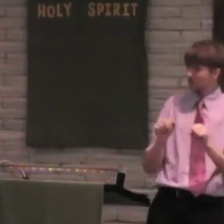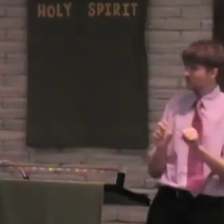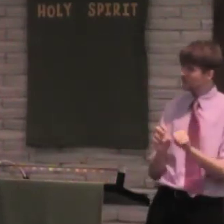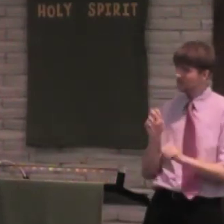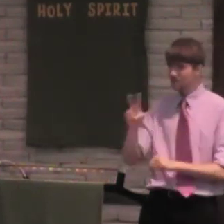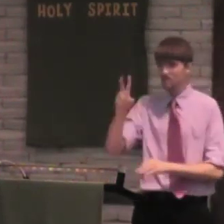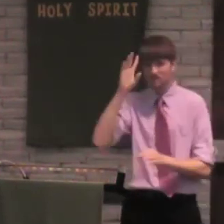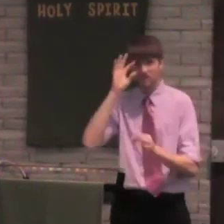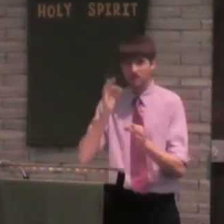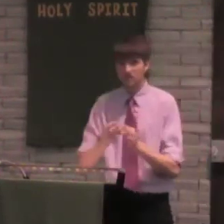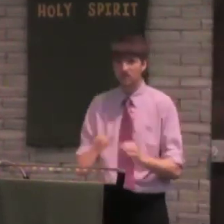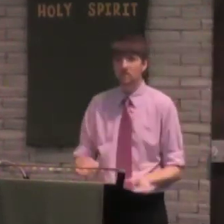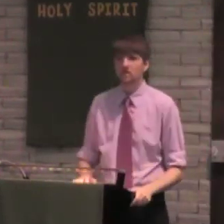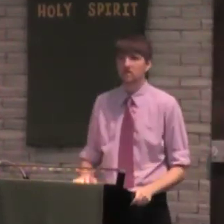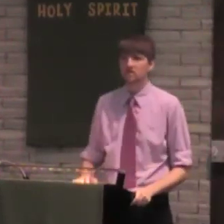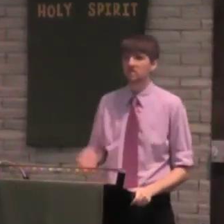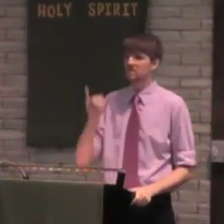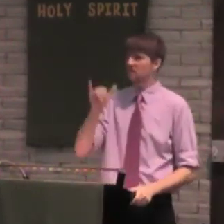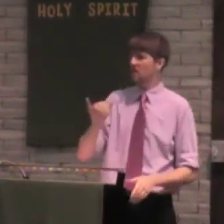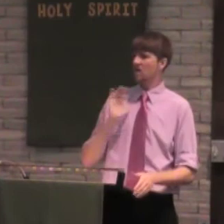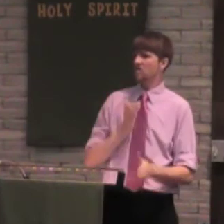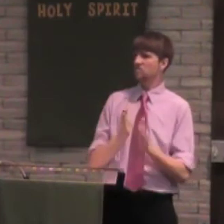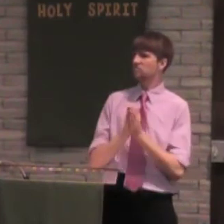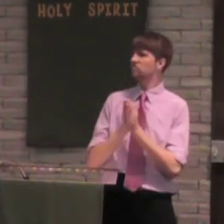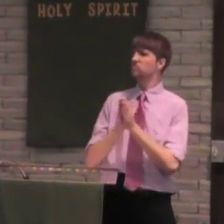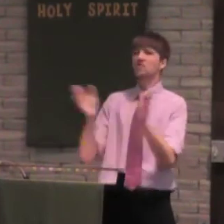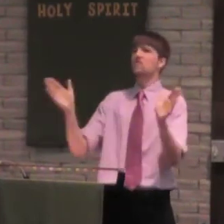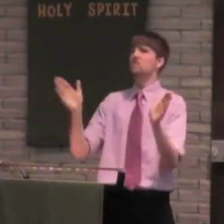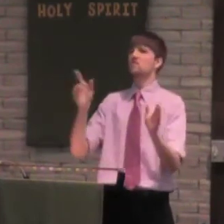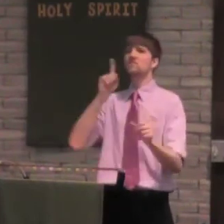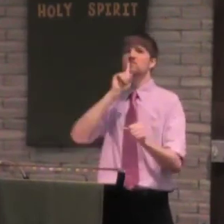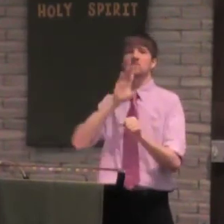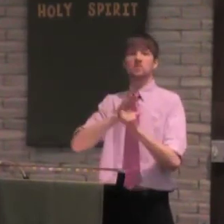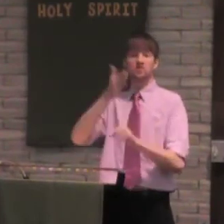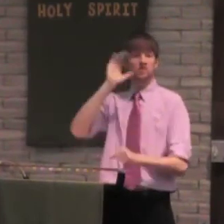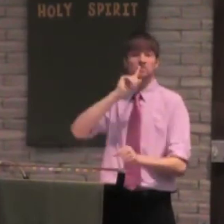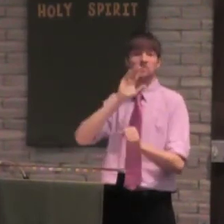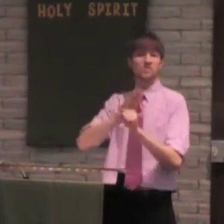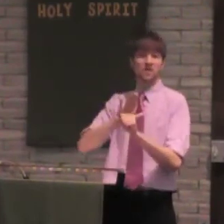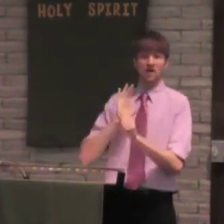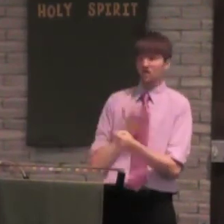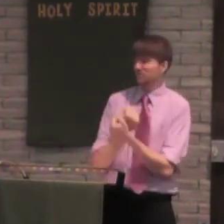But we have that promise if we take a leap of faith.